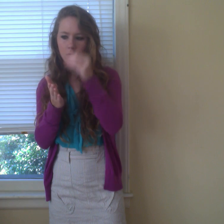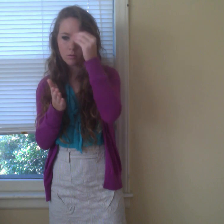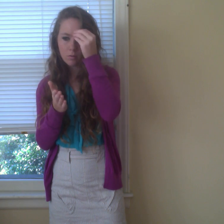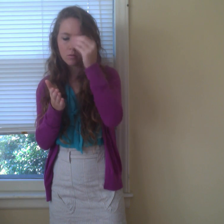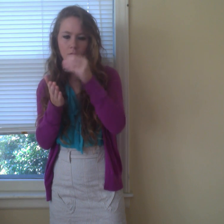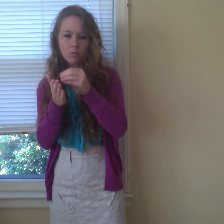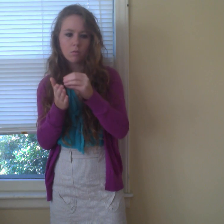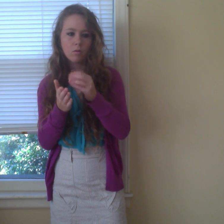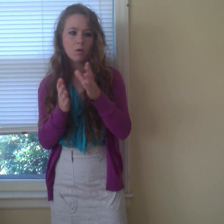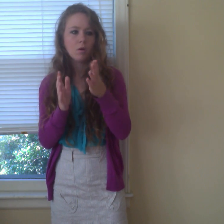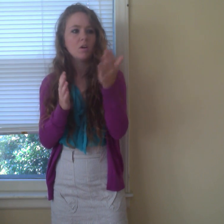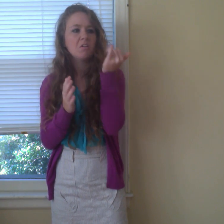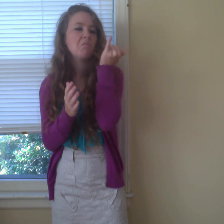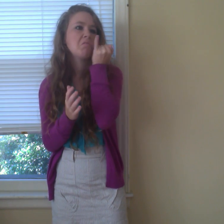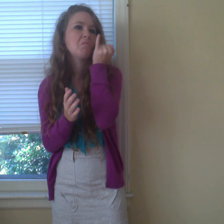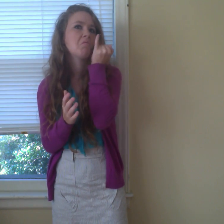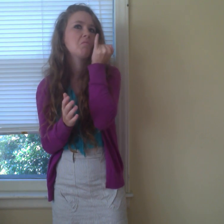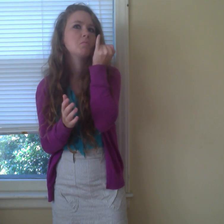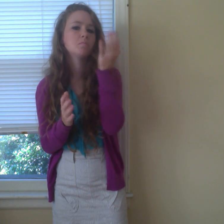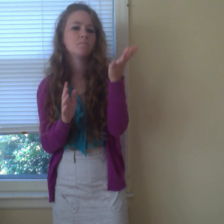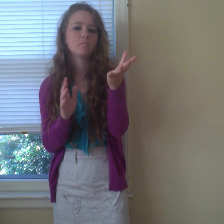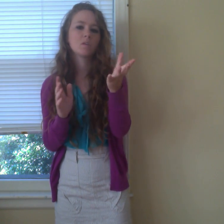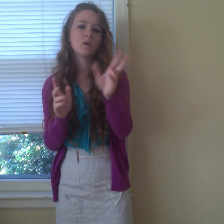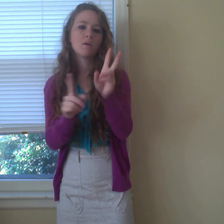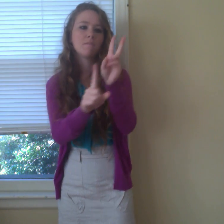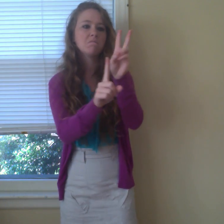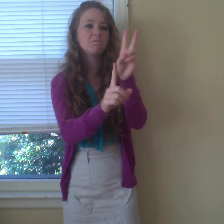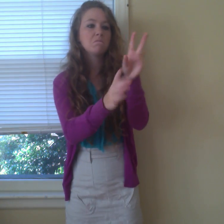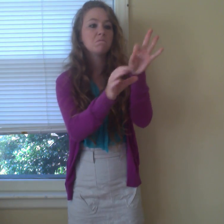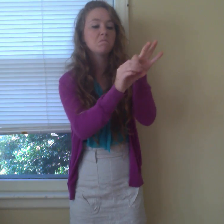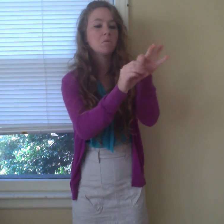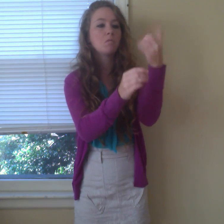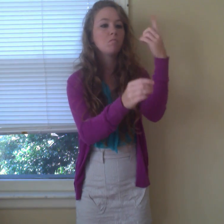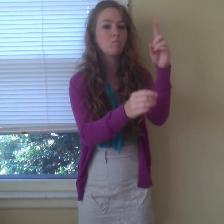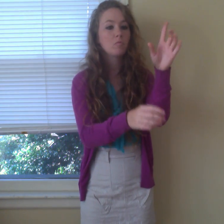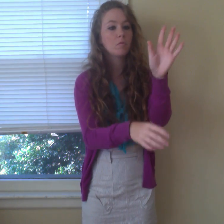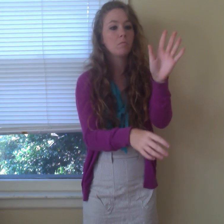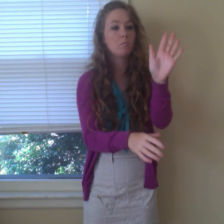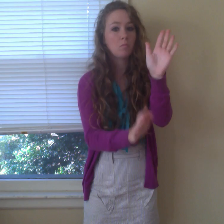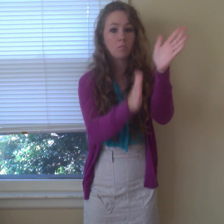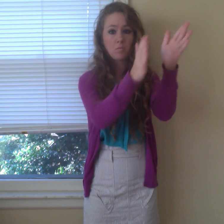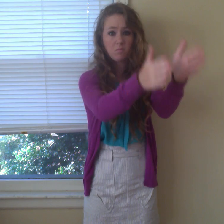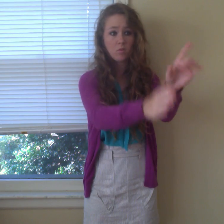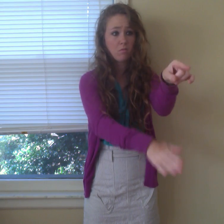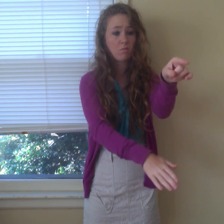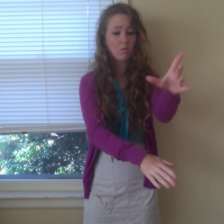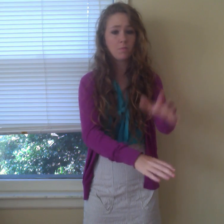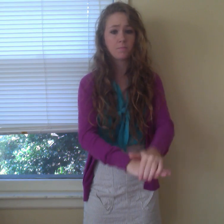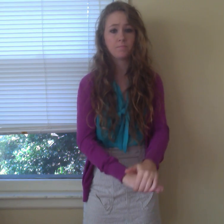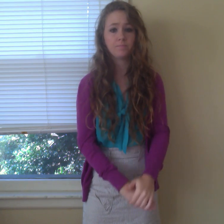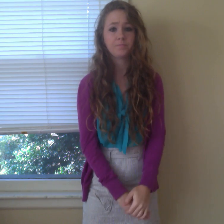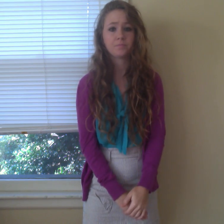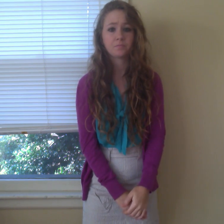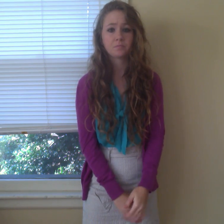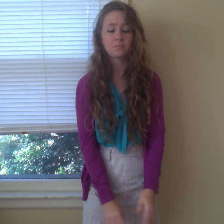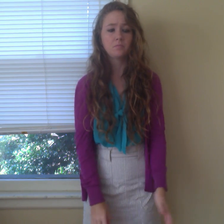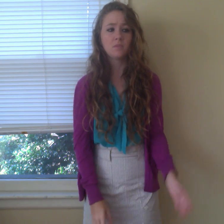by housing and welfare programs. Inevitably, taxes rose and controls over the private sector were imposed. Soon, a number of